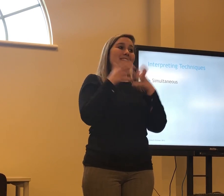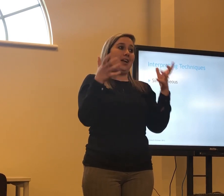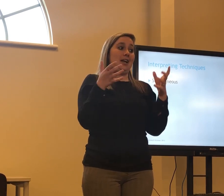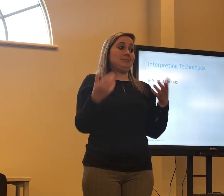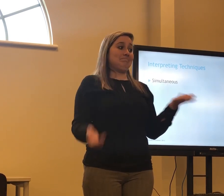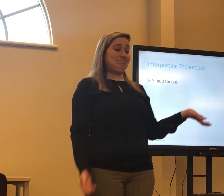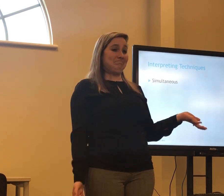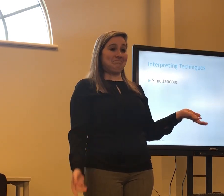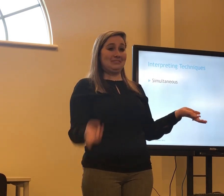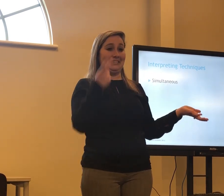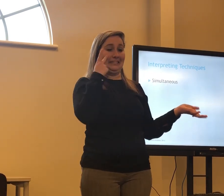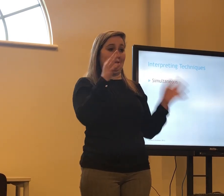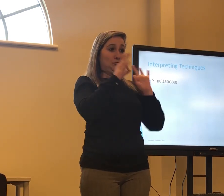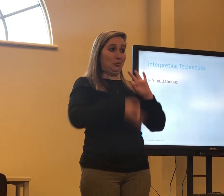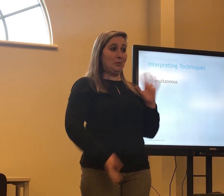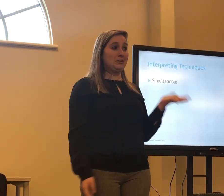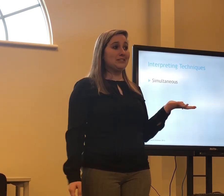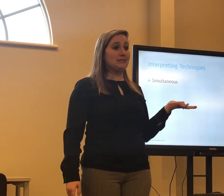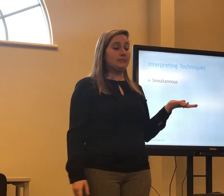I will be honest, I don't use this very often.